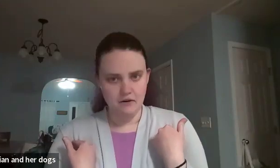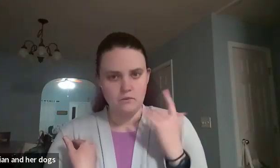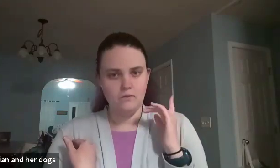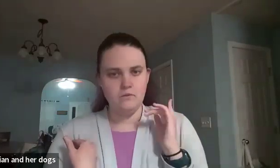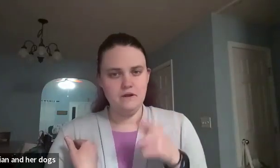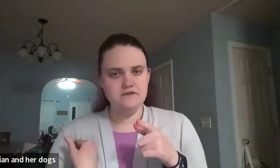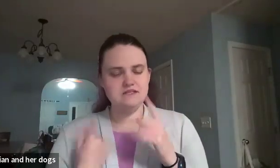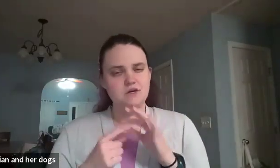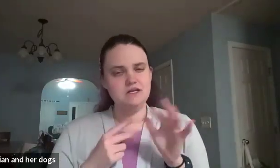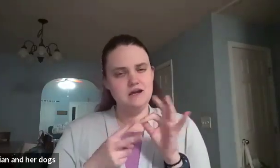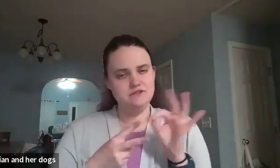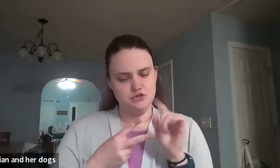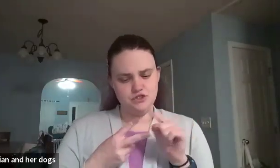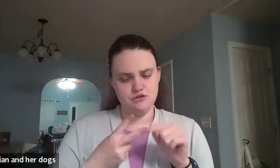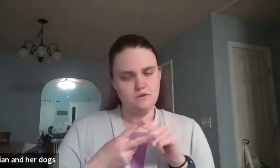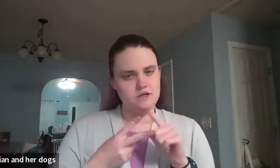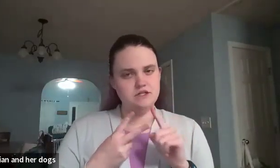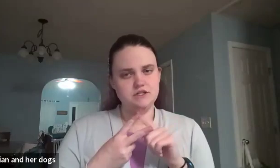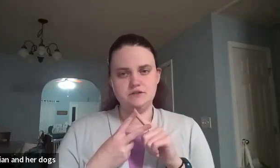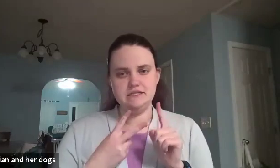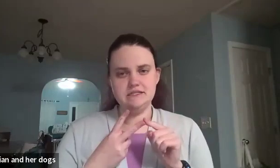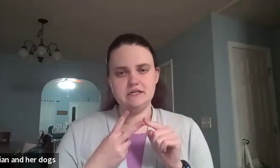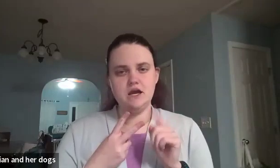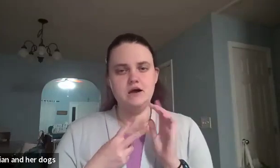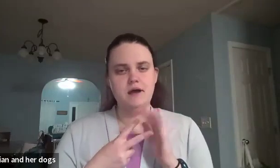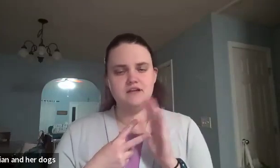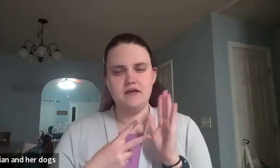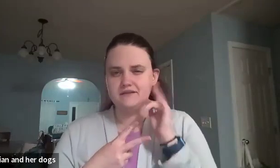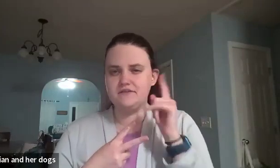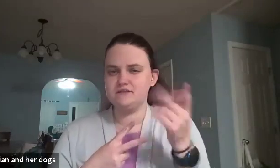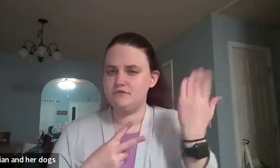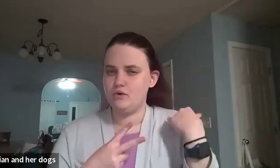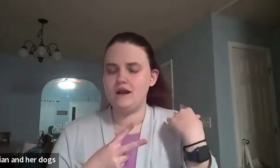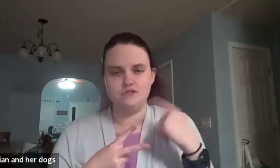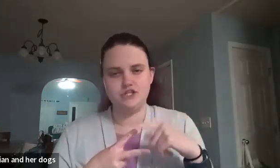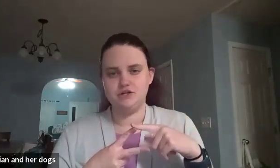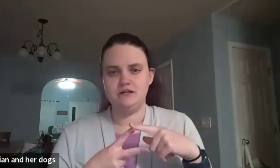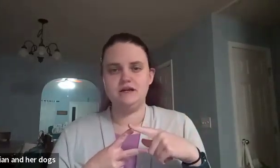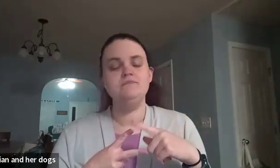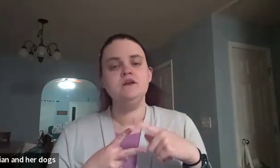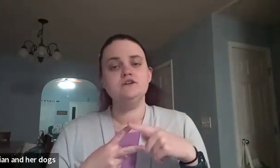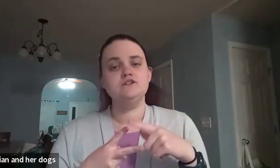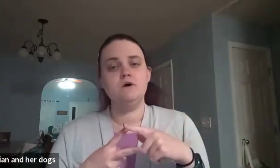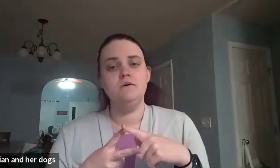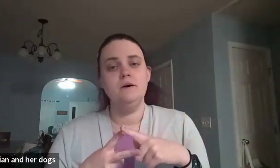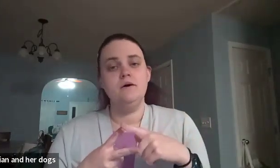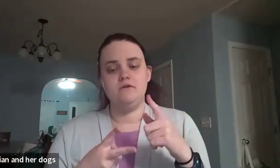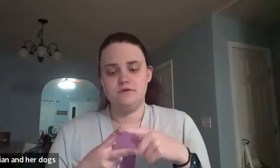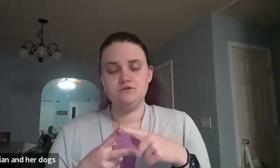Now, with this, I'm going to kind of show two different ways you can do it. I think I've done this before and I'm just going to show it again. So the first